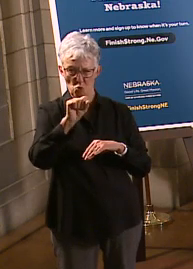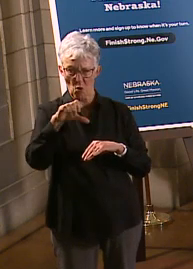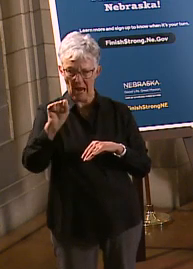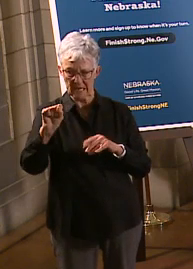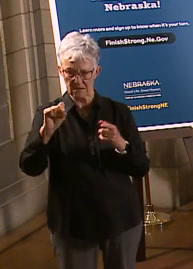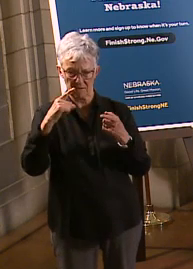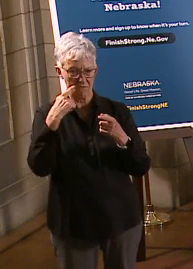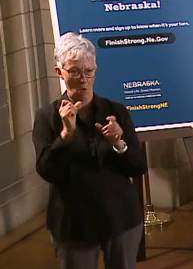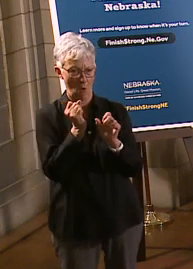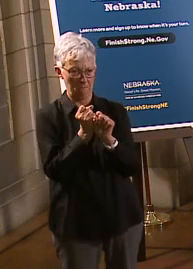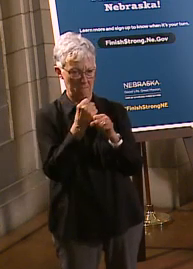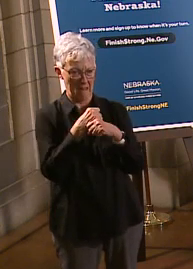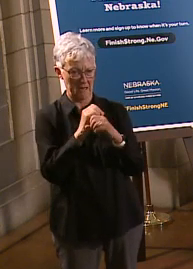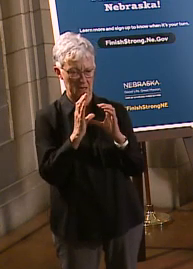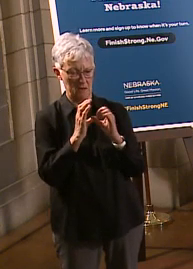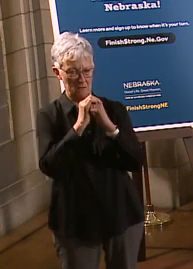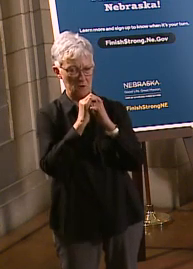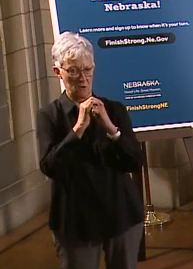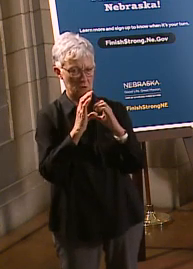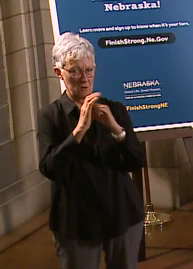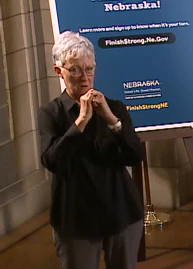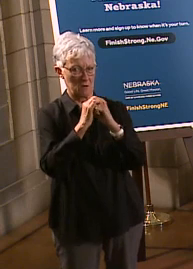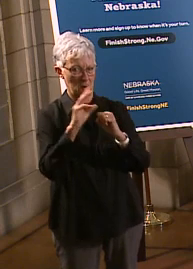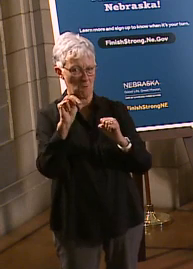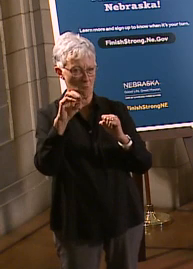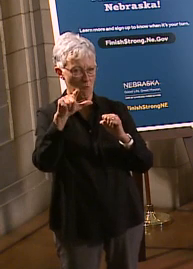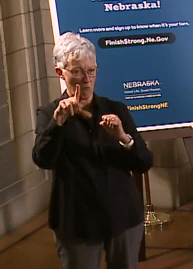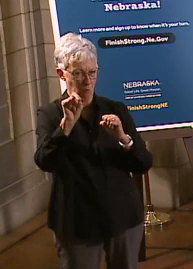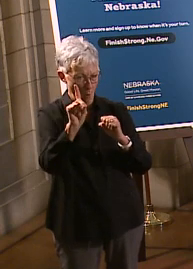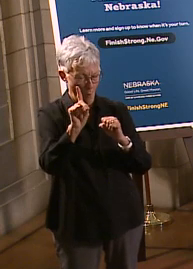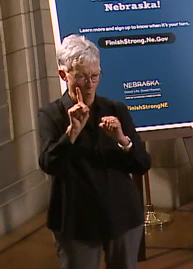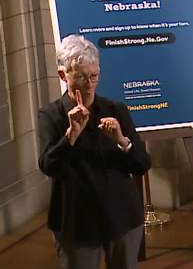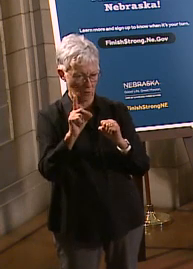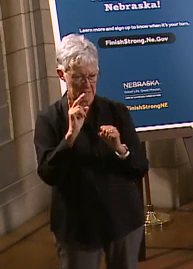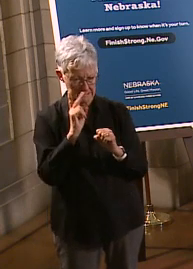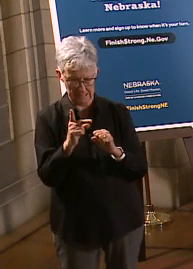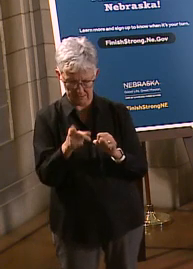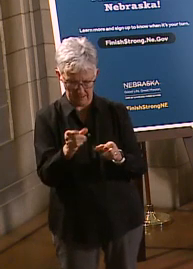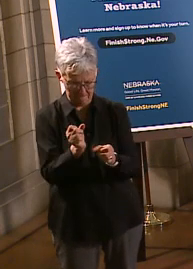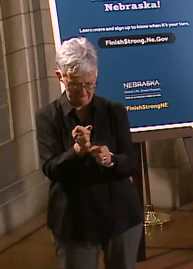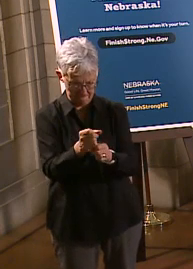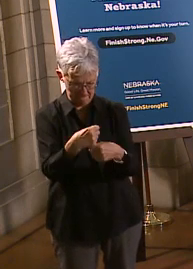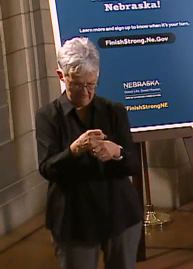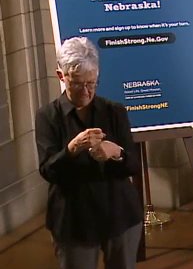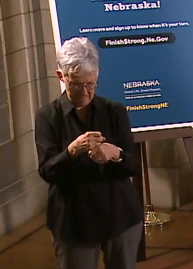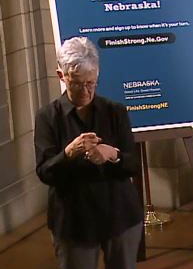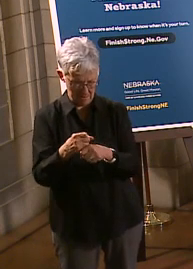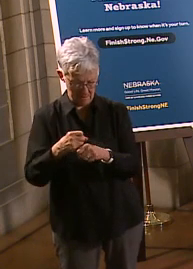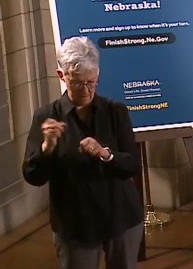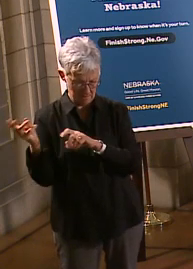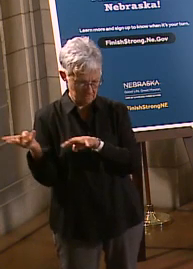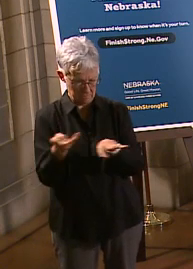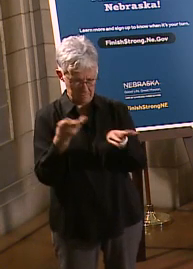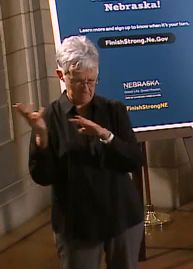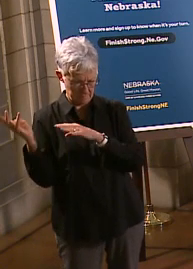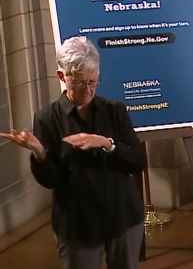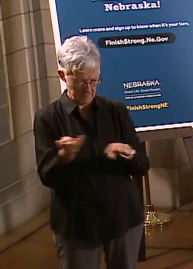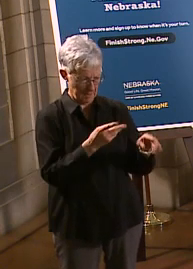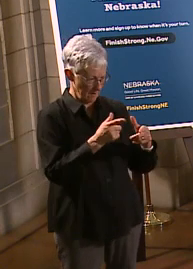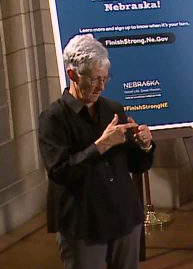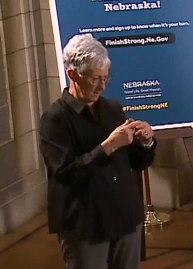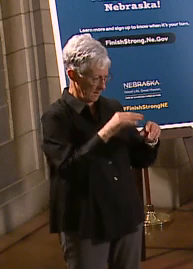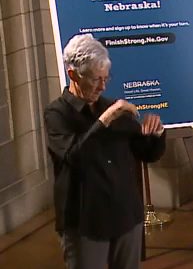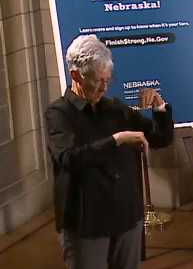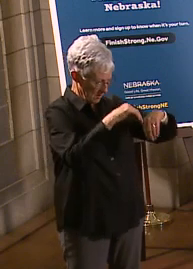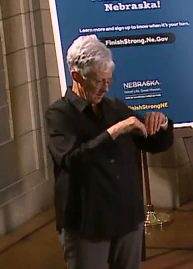molding components that are going down conveyor lines where they're being assembled and packaged, all integrated. Pellets to final product